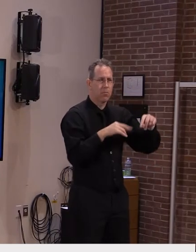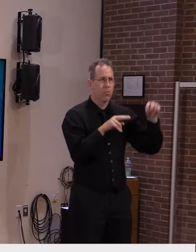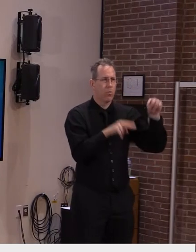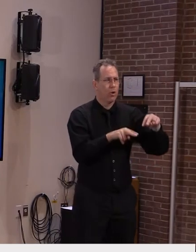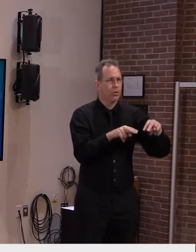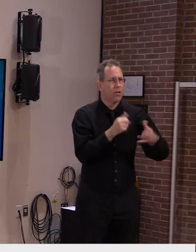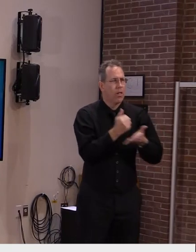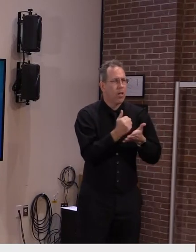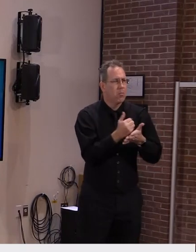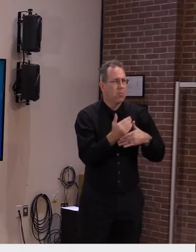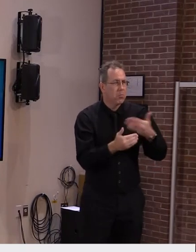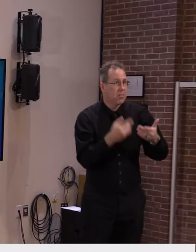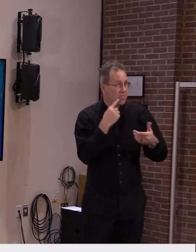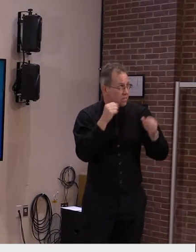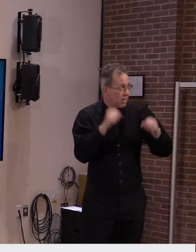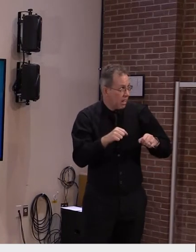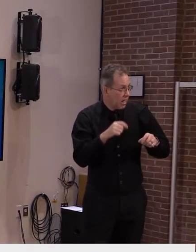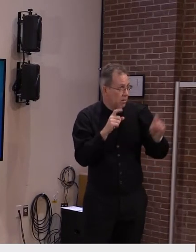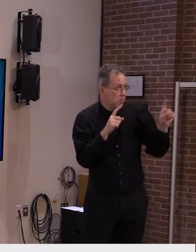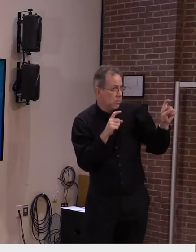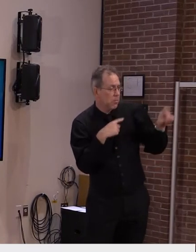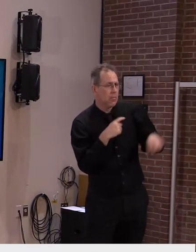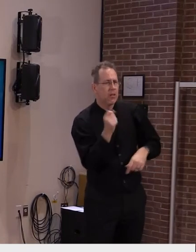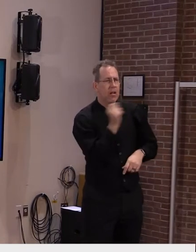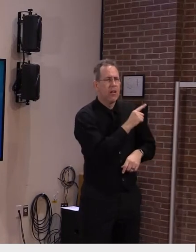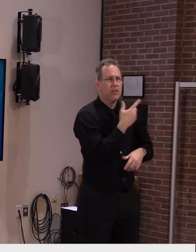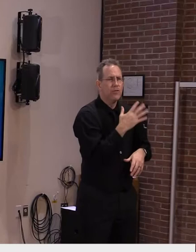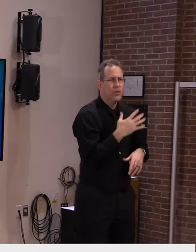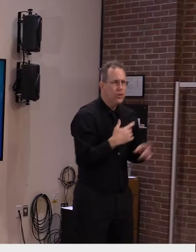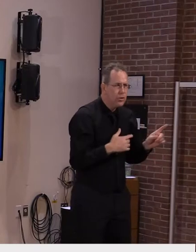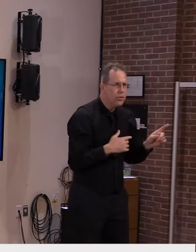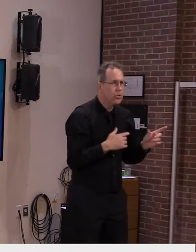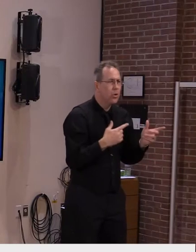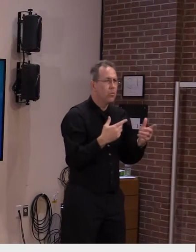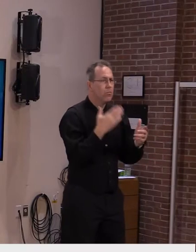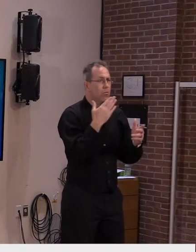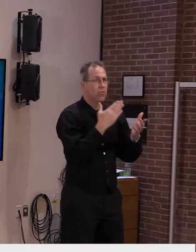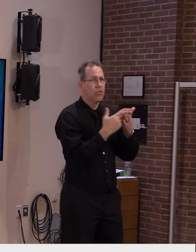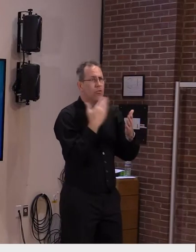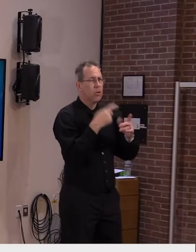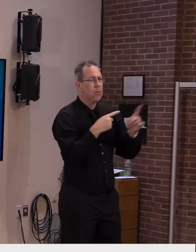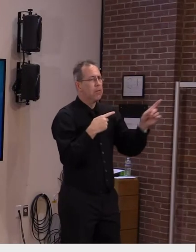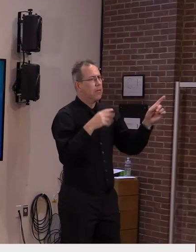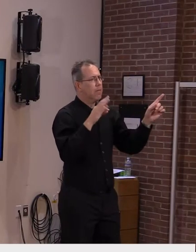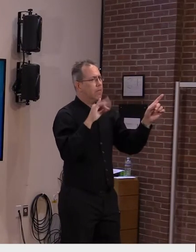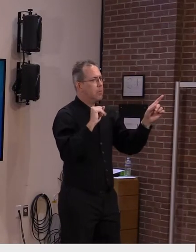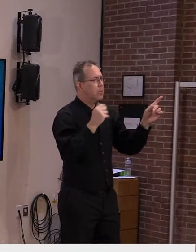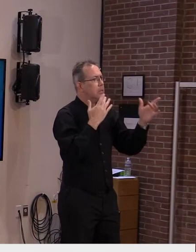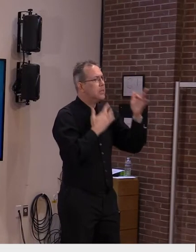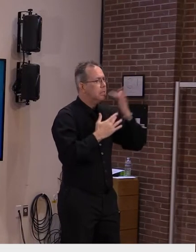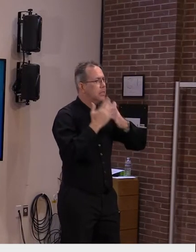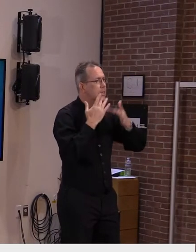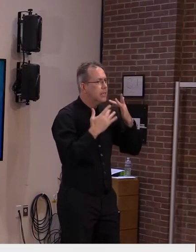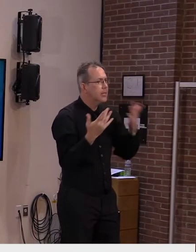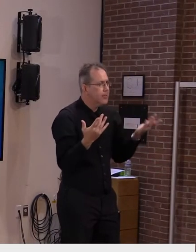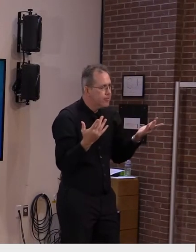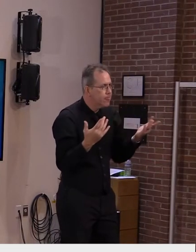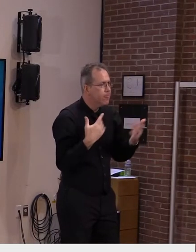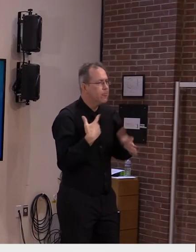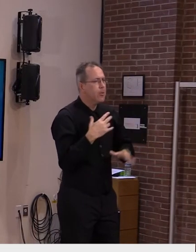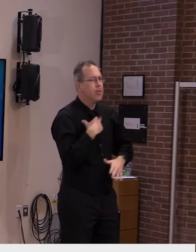And as the governor said, they're pretty stretched. I think what we're gonna have to do is figure this out ourselves and